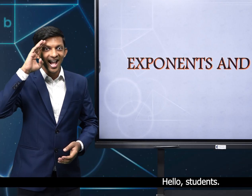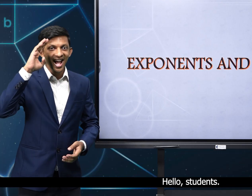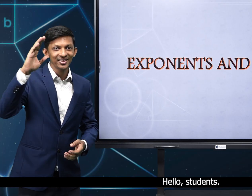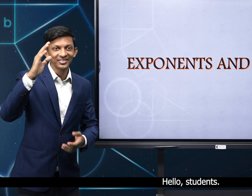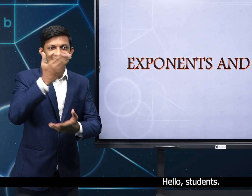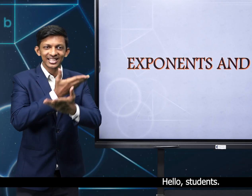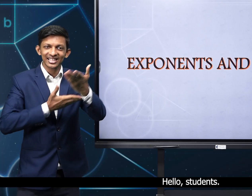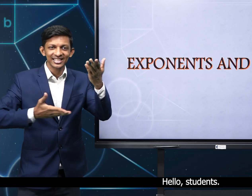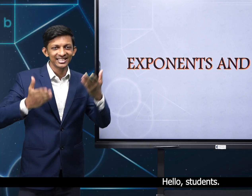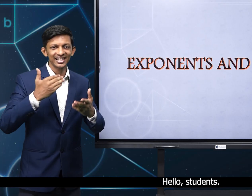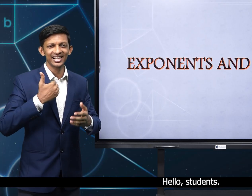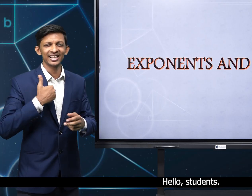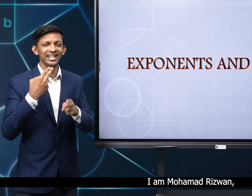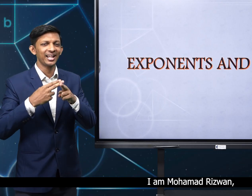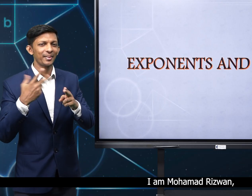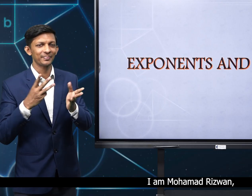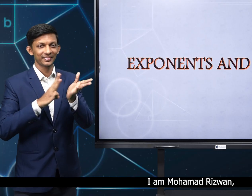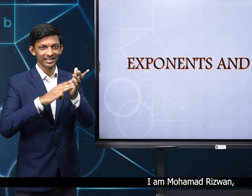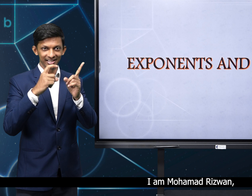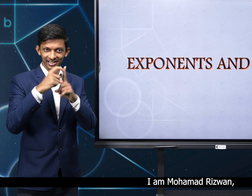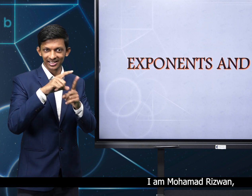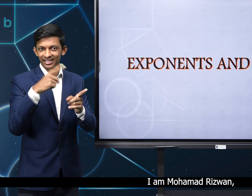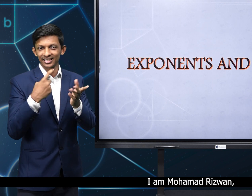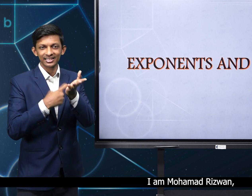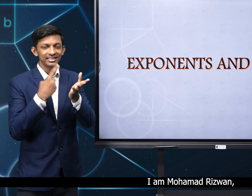Hello students, I am Mohammad Rizwan.